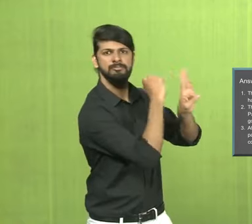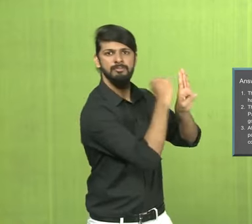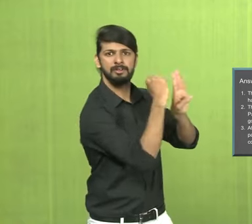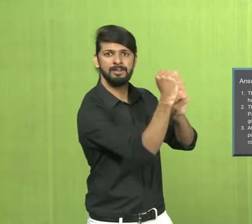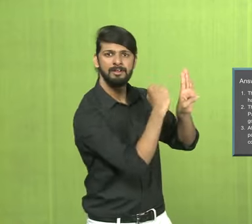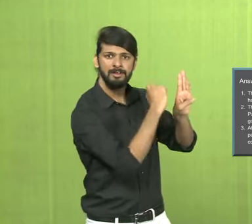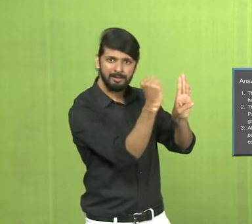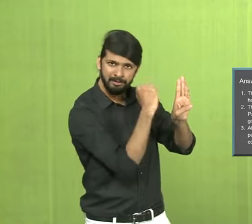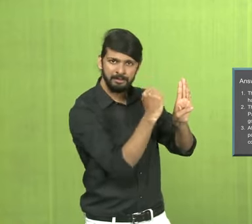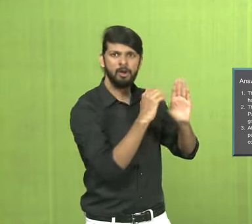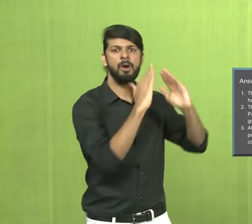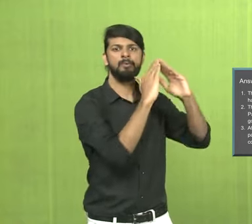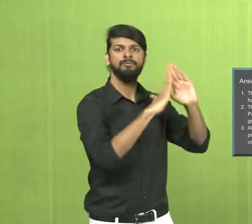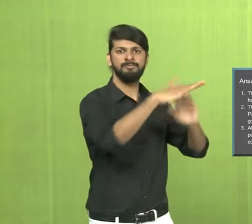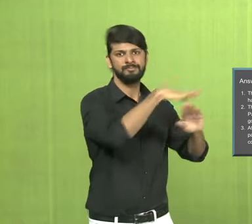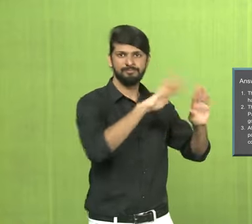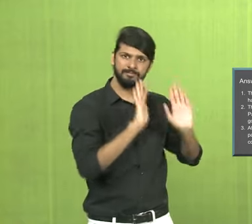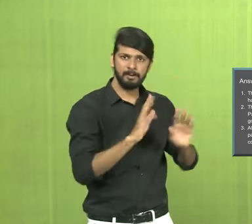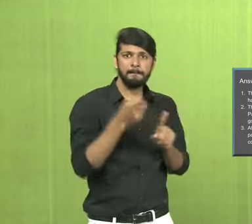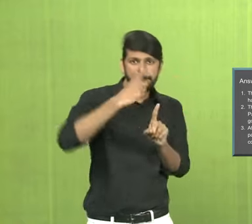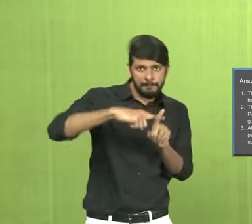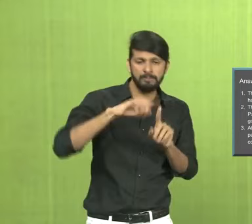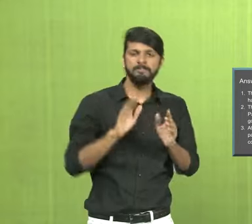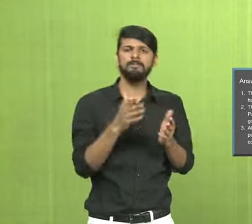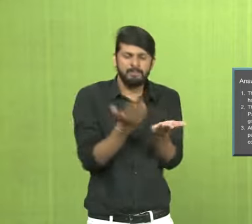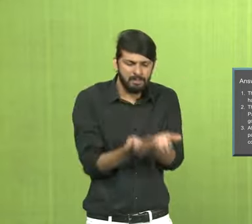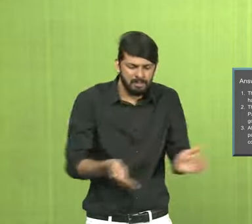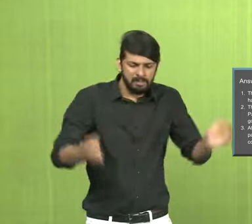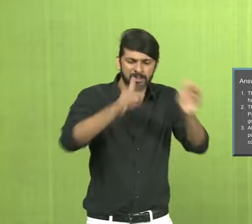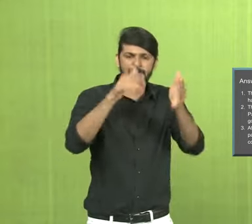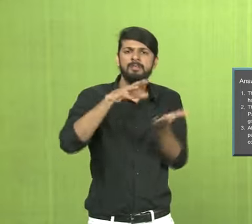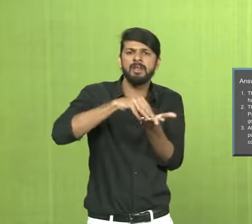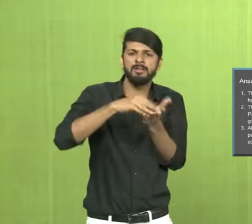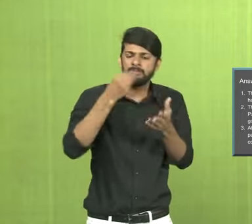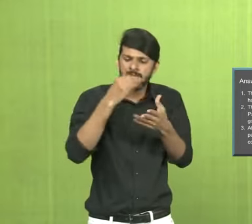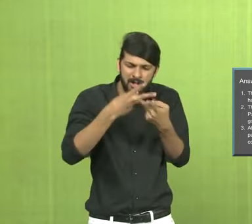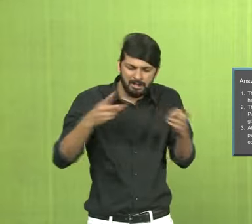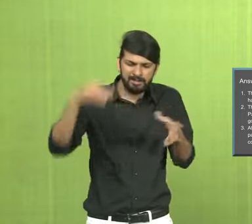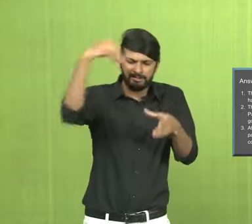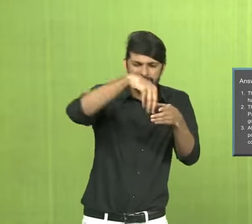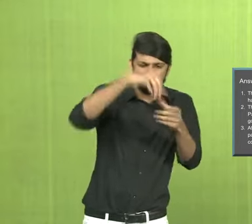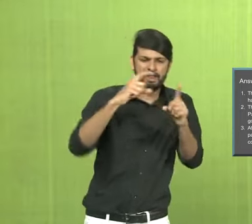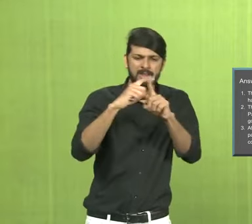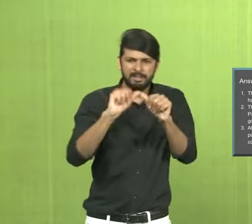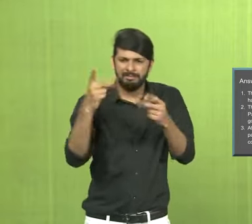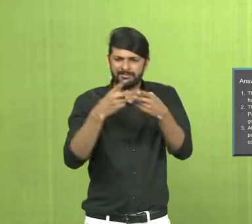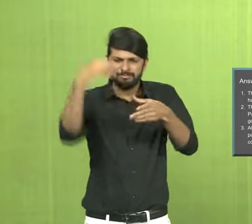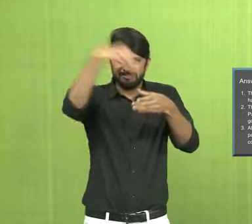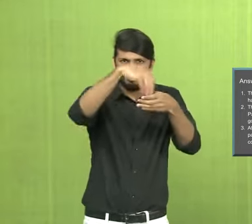house, and they make the same kind of pattern also in the mud storage containers where they put rice and other things.